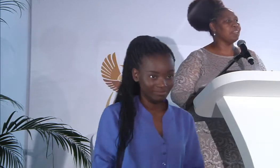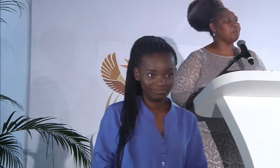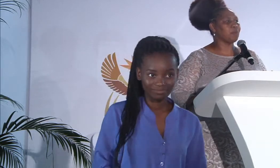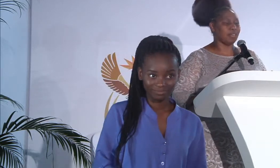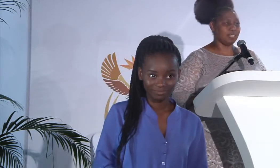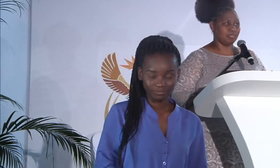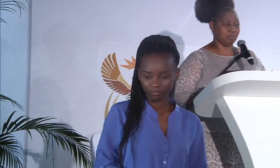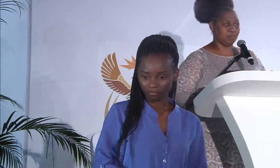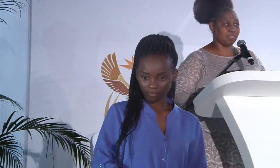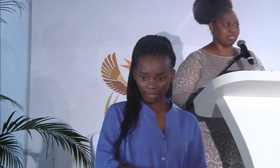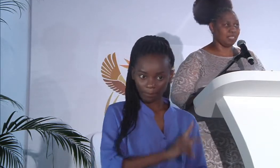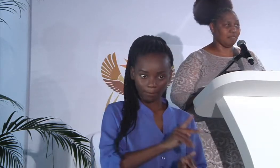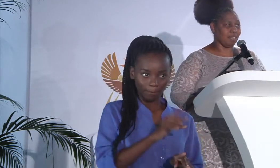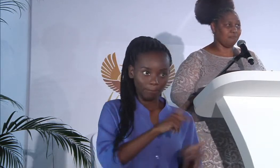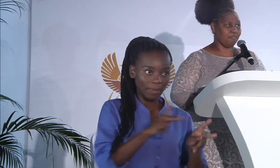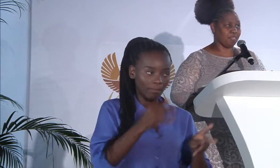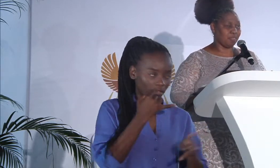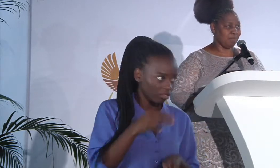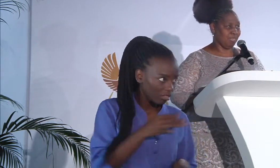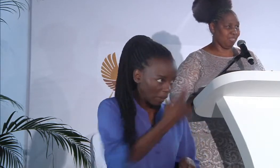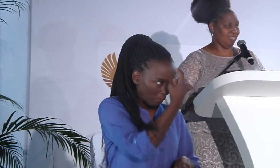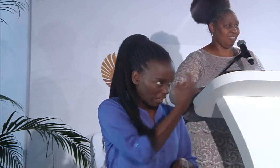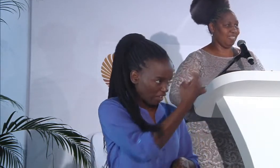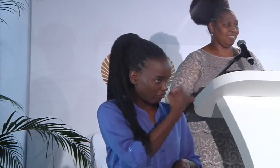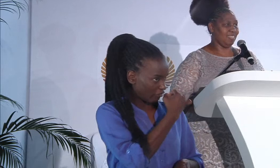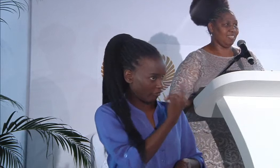any progress because they didn't have enough faith in me.